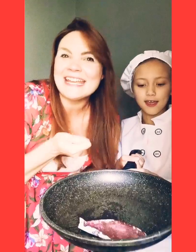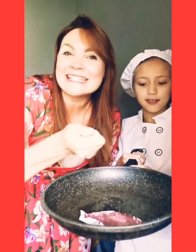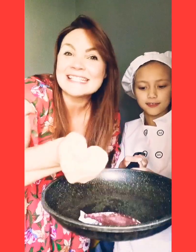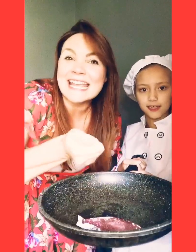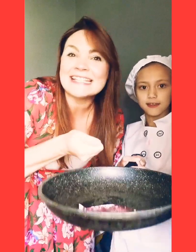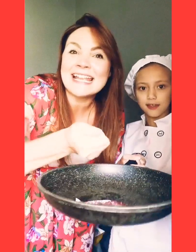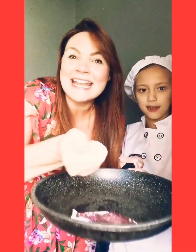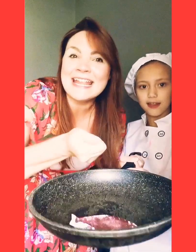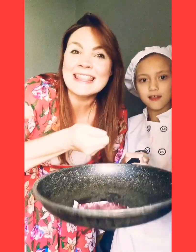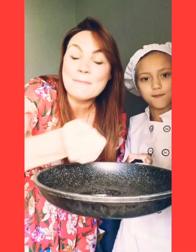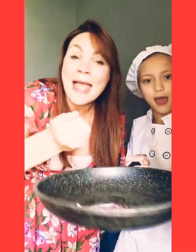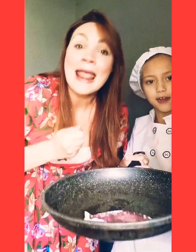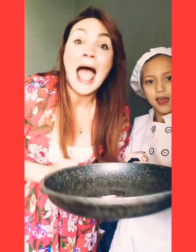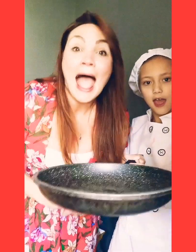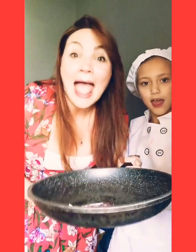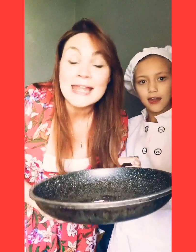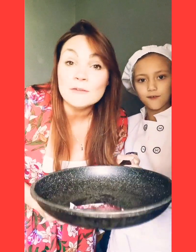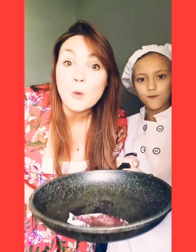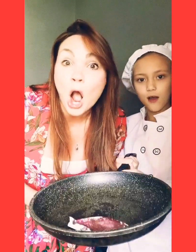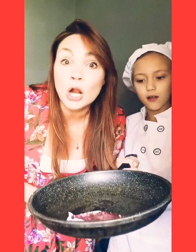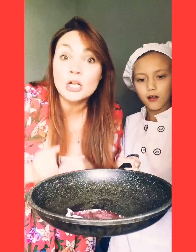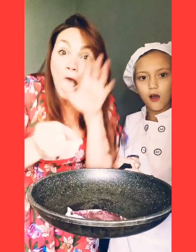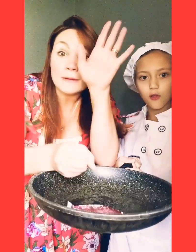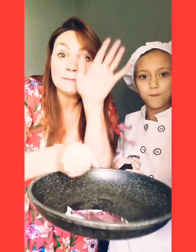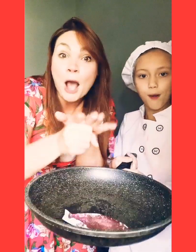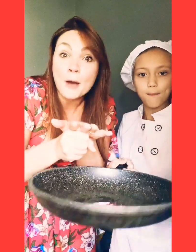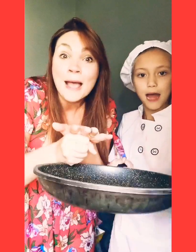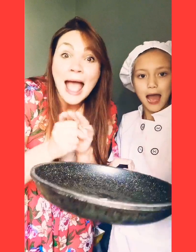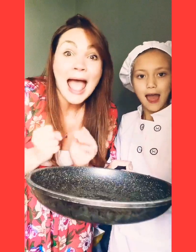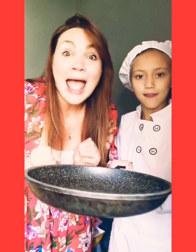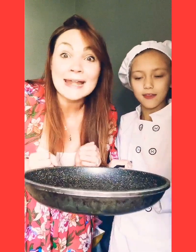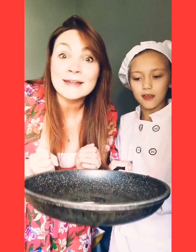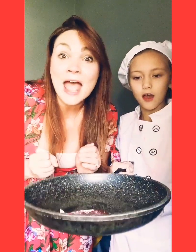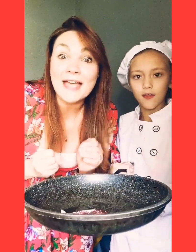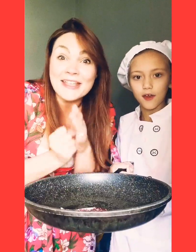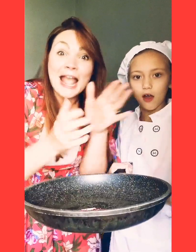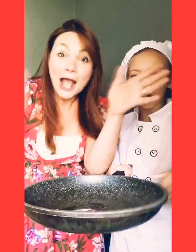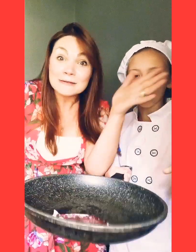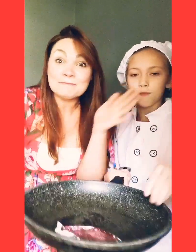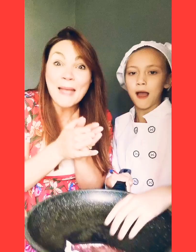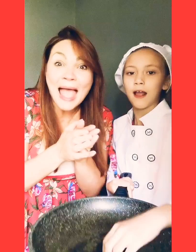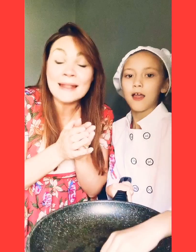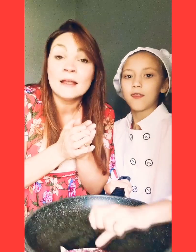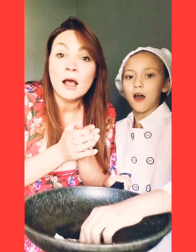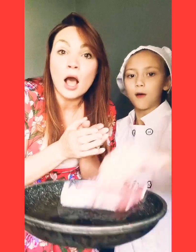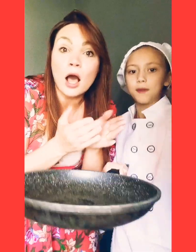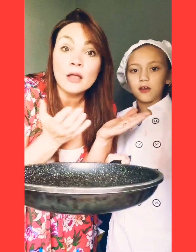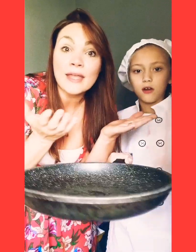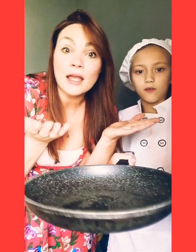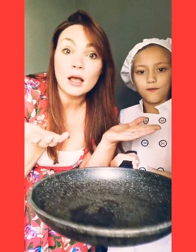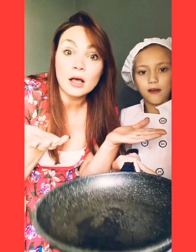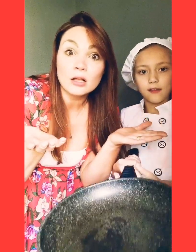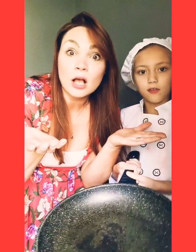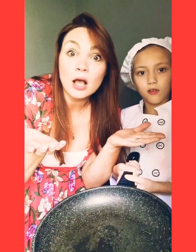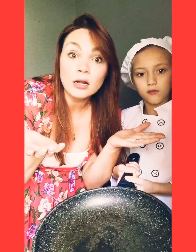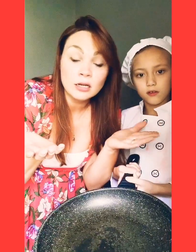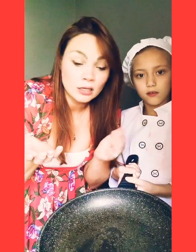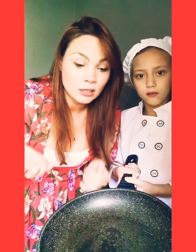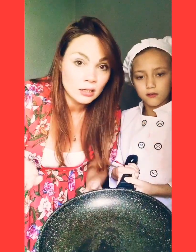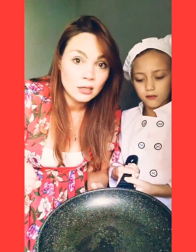1 fat sausage sizzling in the pan. And if one goes pop and another goes bang, oh, they're all gone.